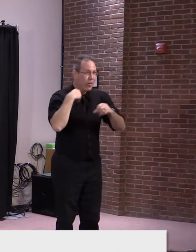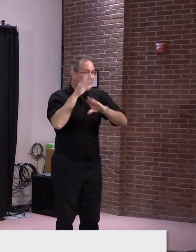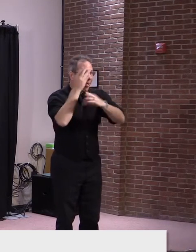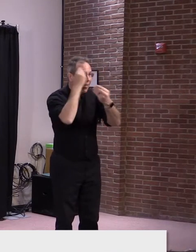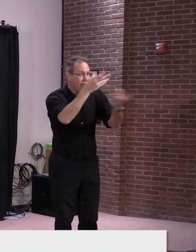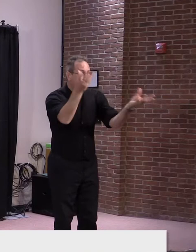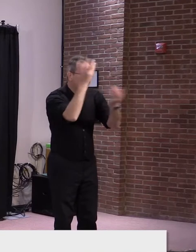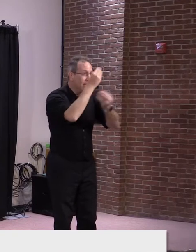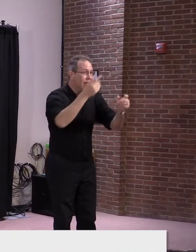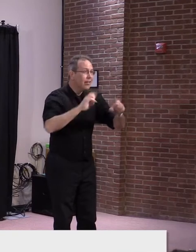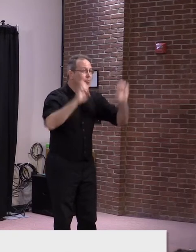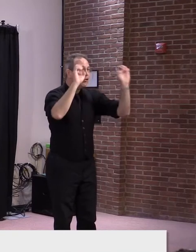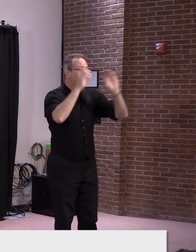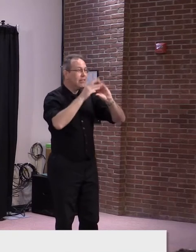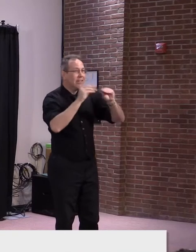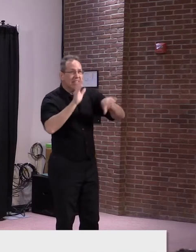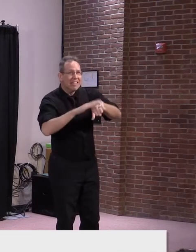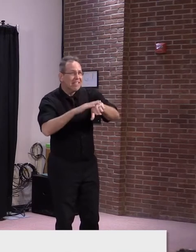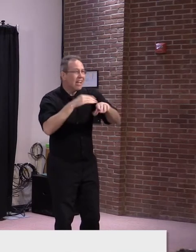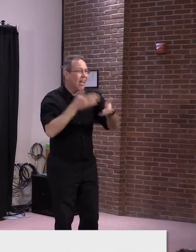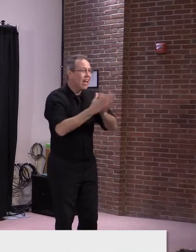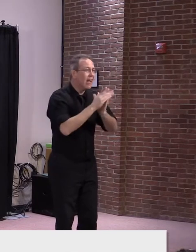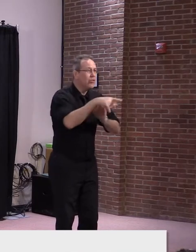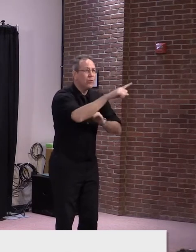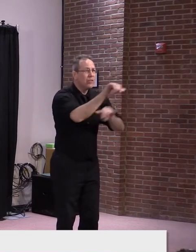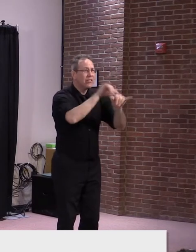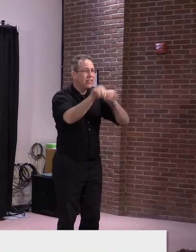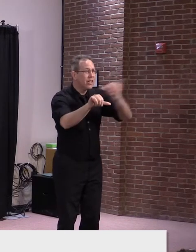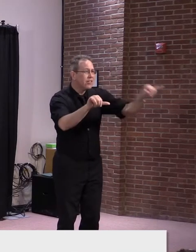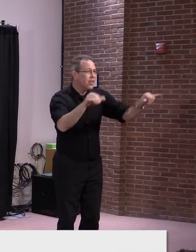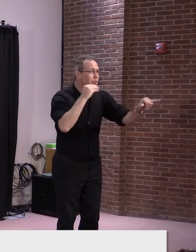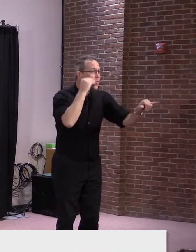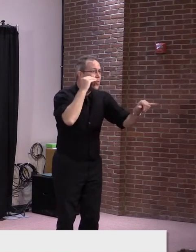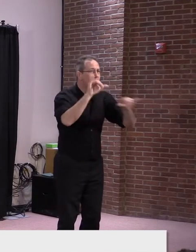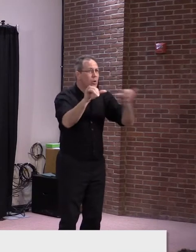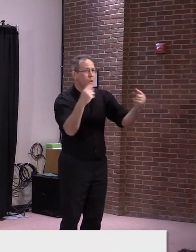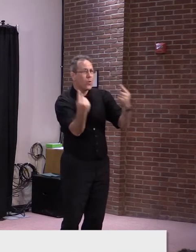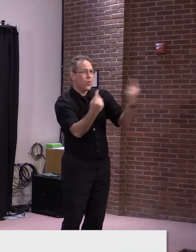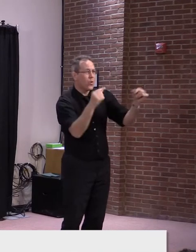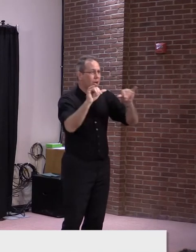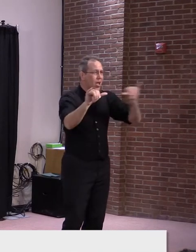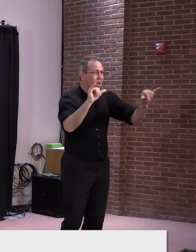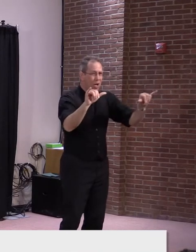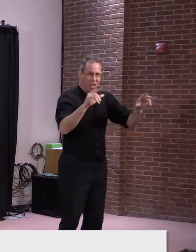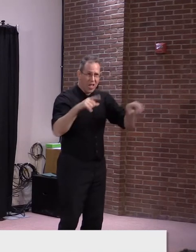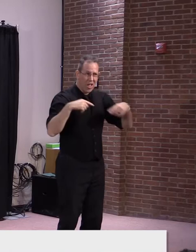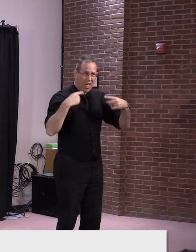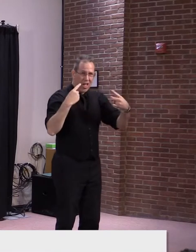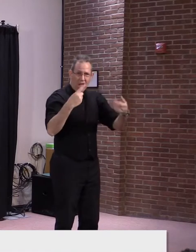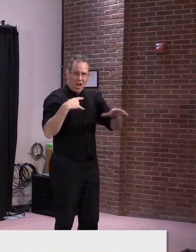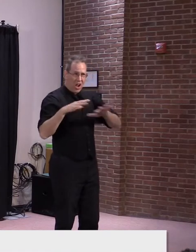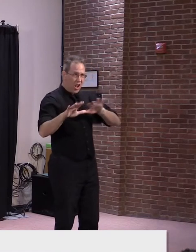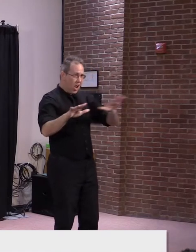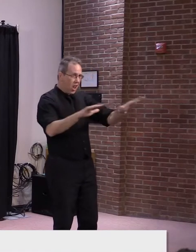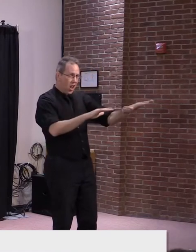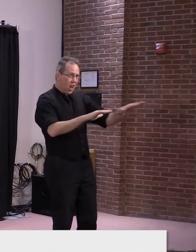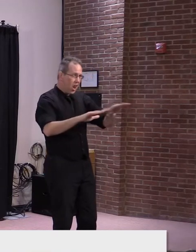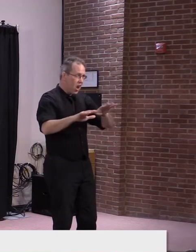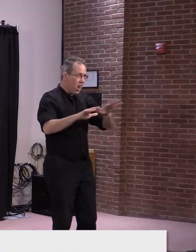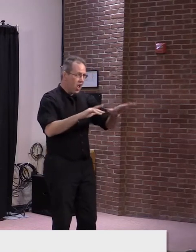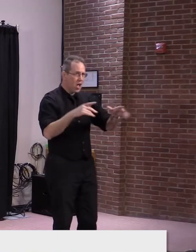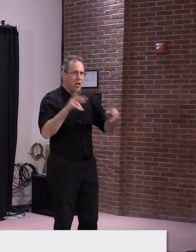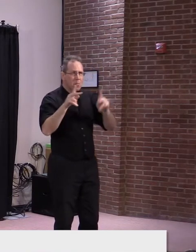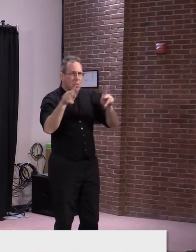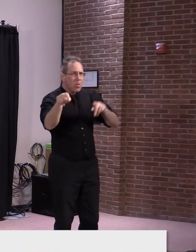businesses, and told people to stay home, to stay safe. Since that day, we've watched as Vermonters have stepped up, gone above